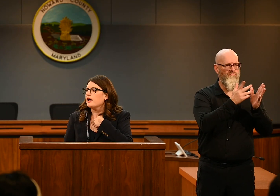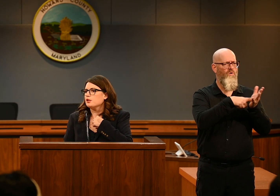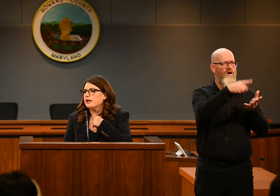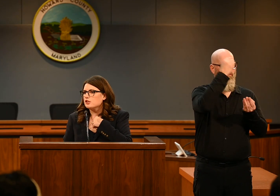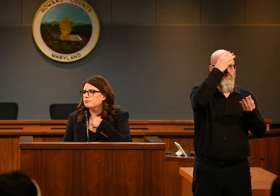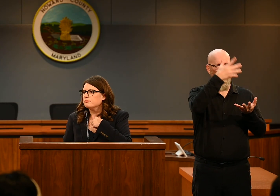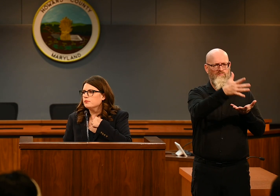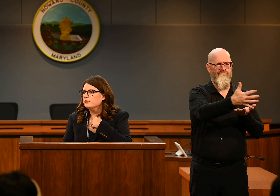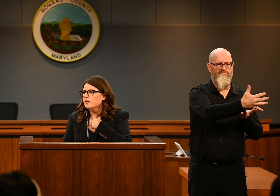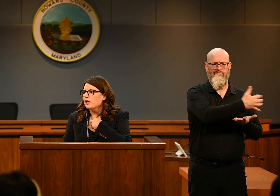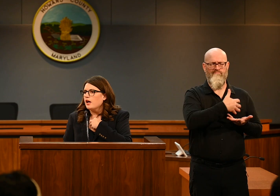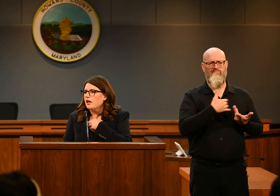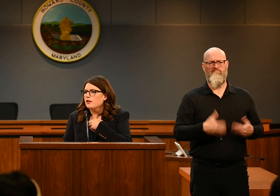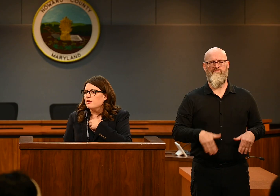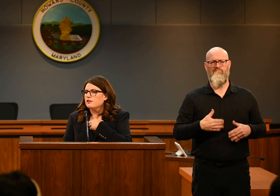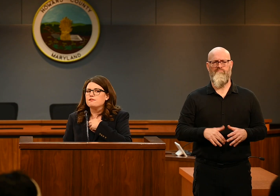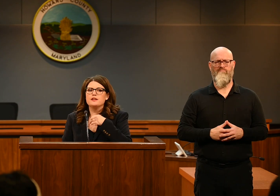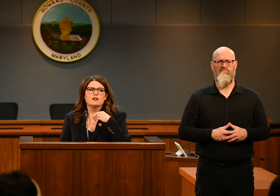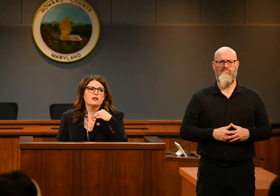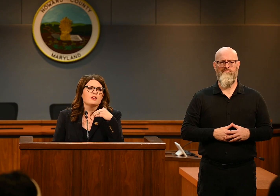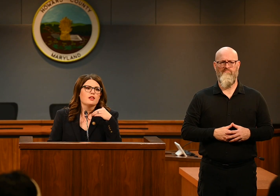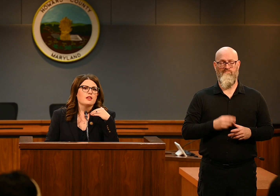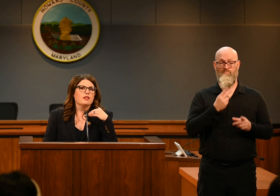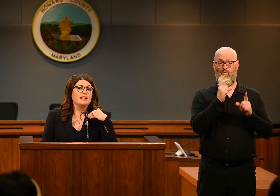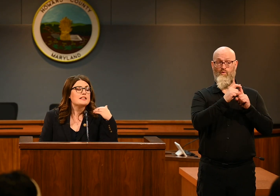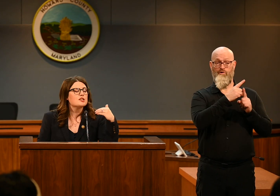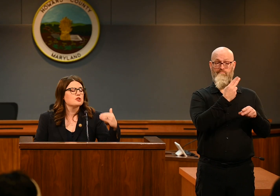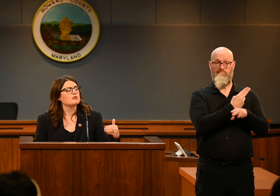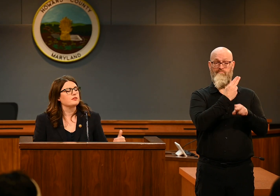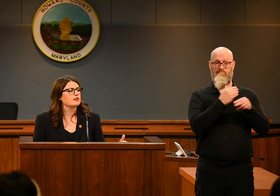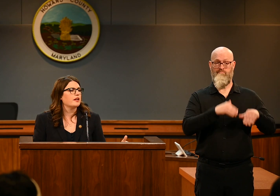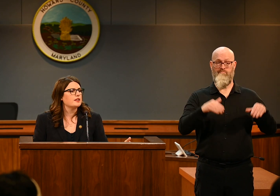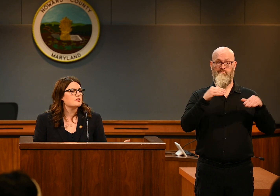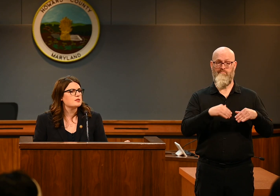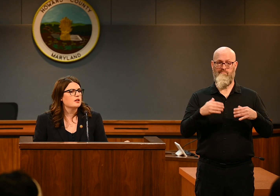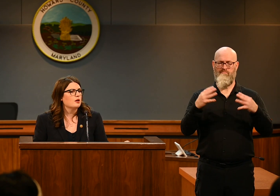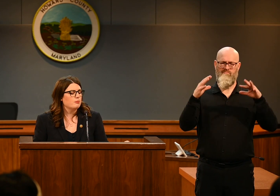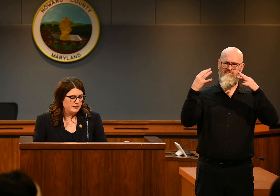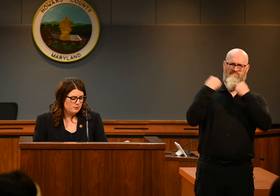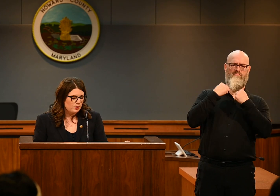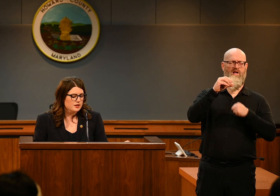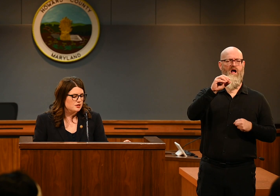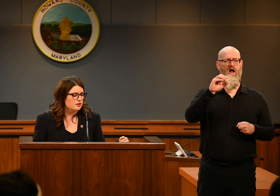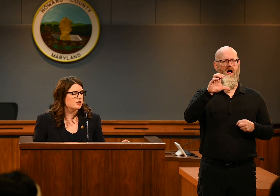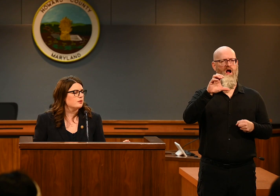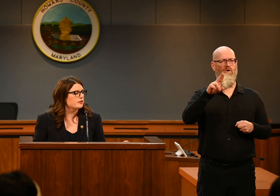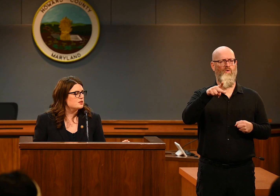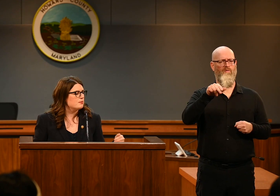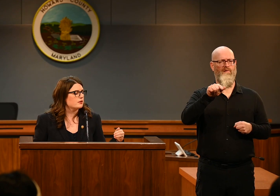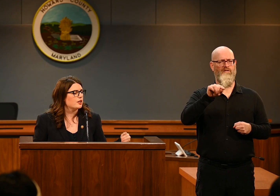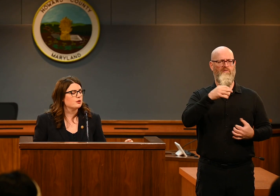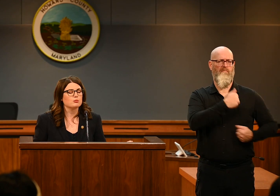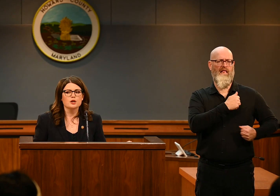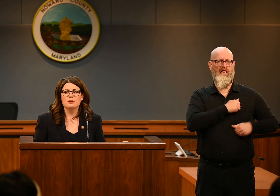They've said occupation. The fear, intentional fear that is being brought to their